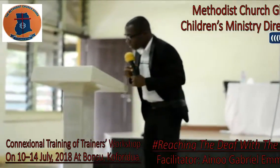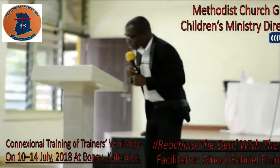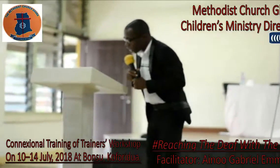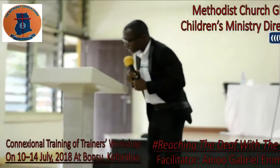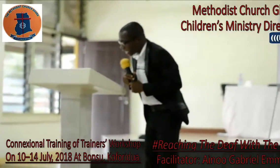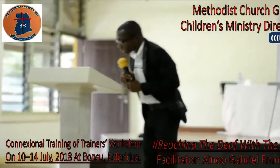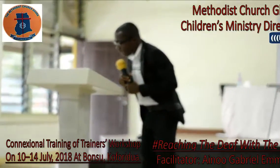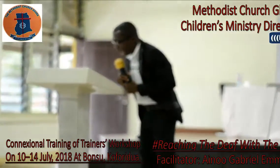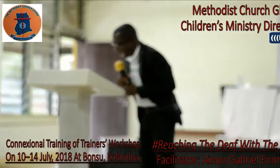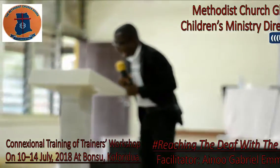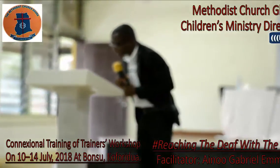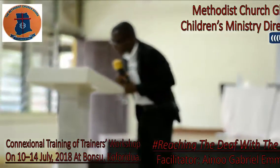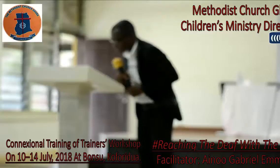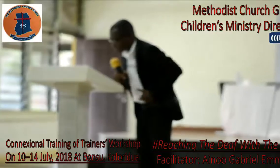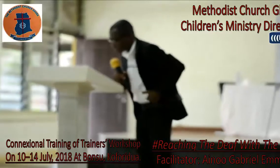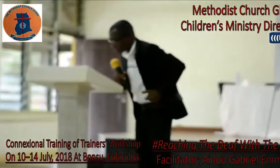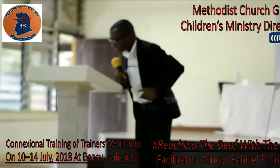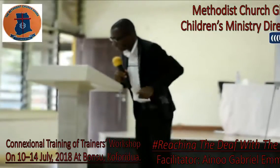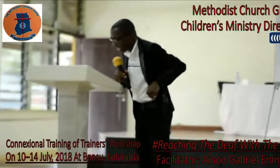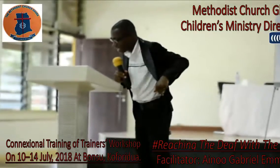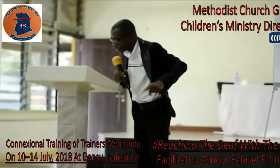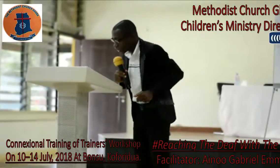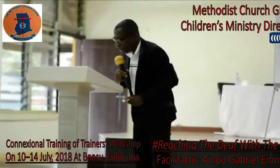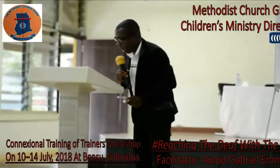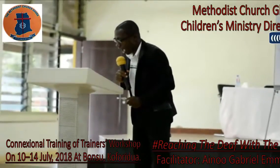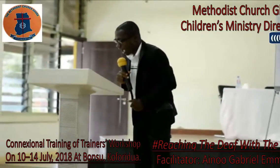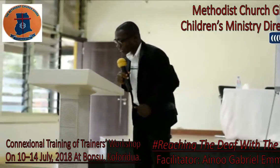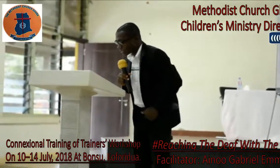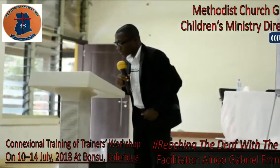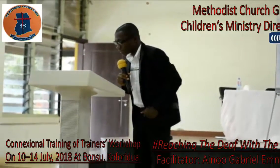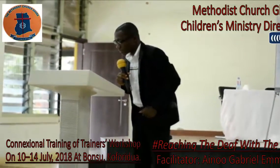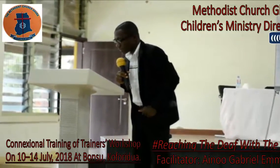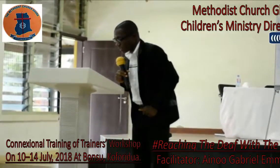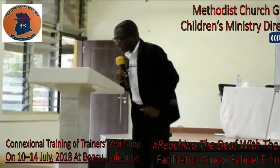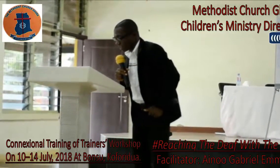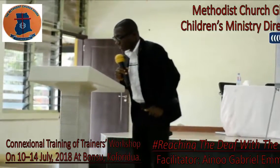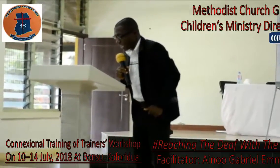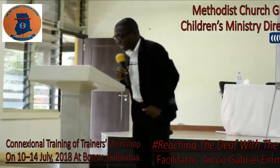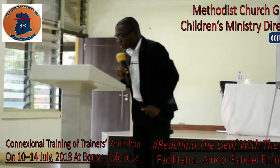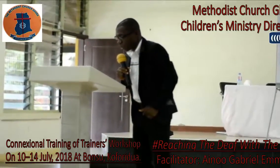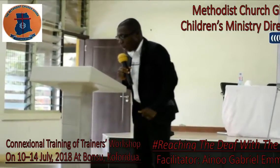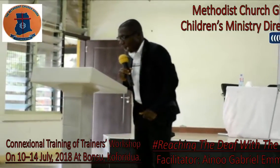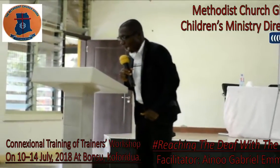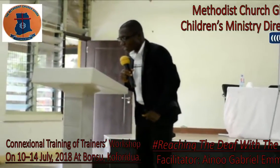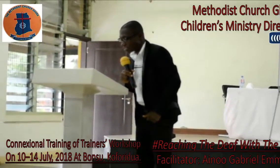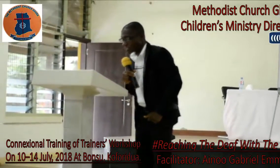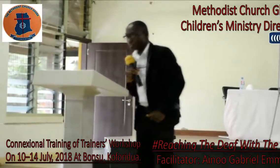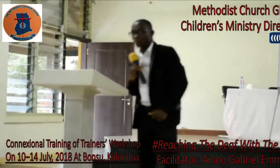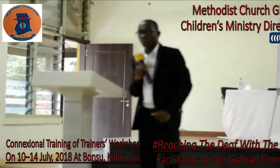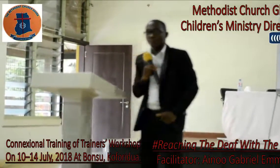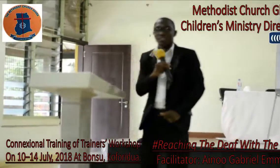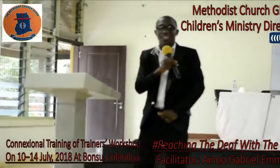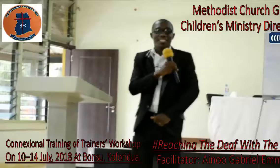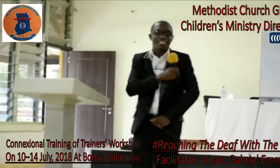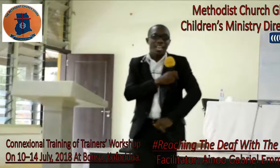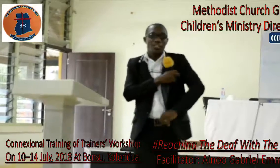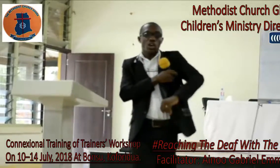Good. So change your heart. Change your heart. Change your heart. Change your